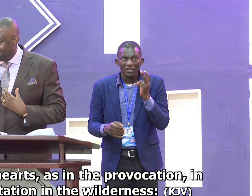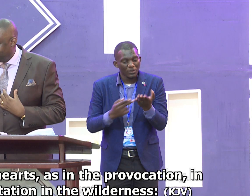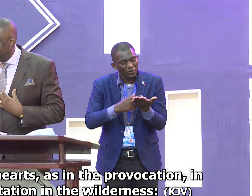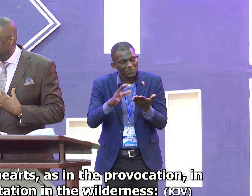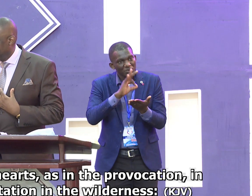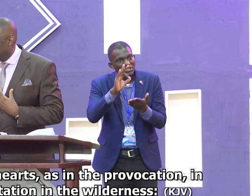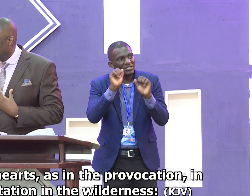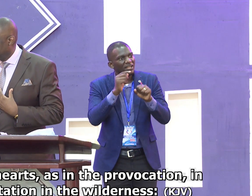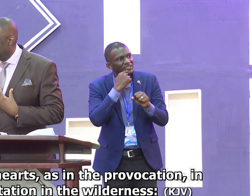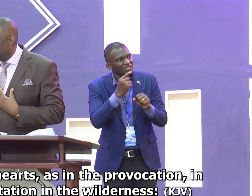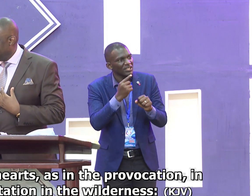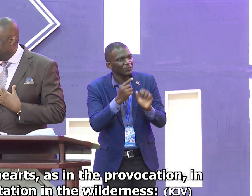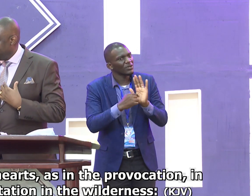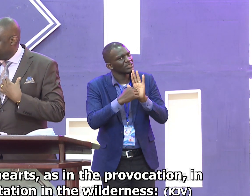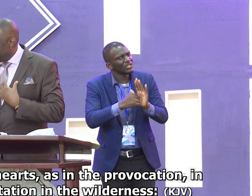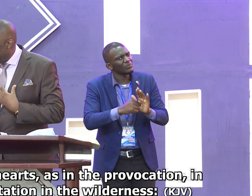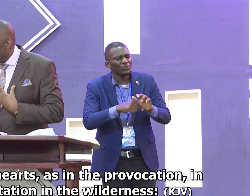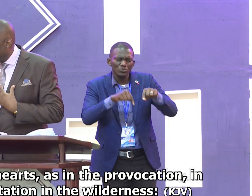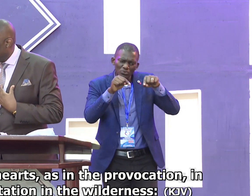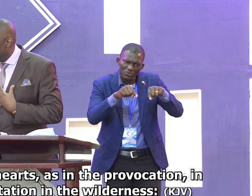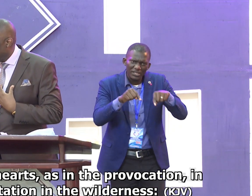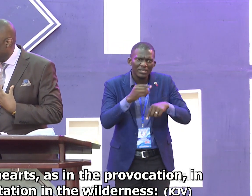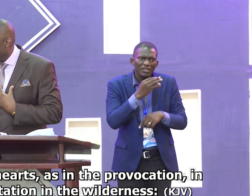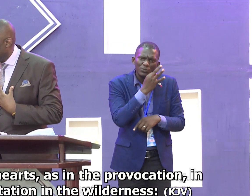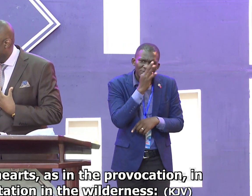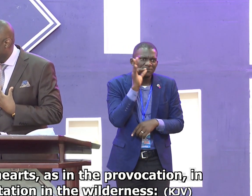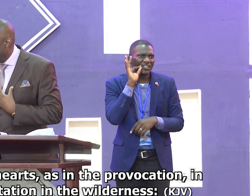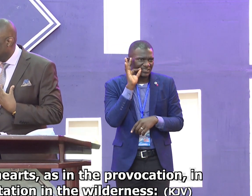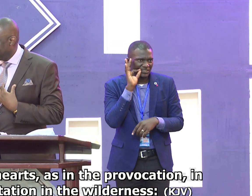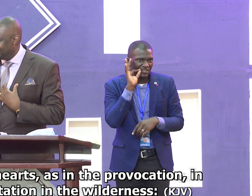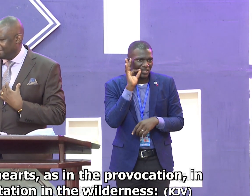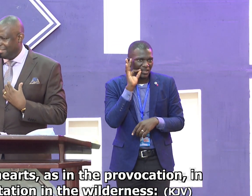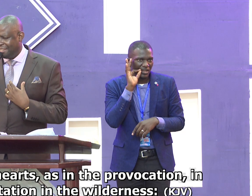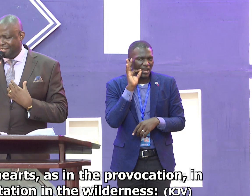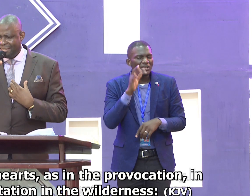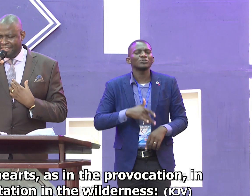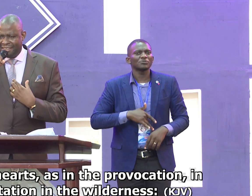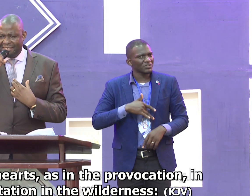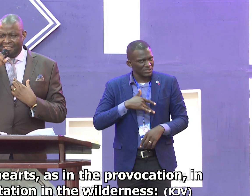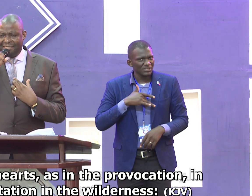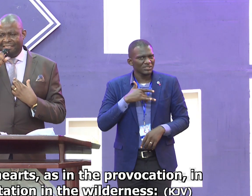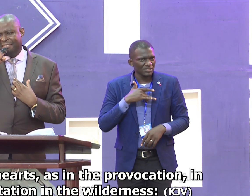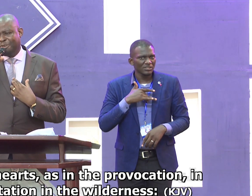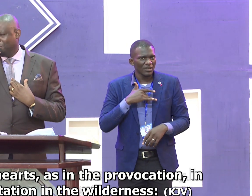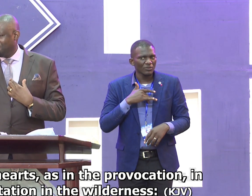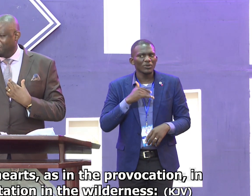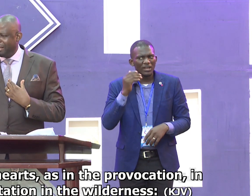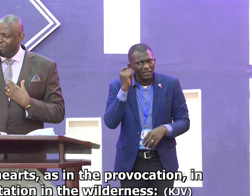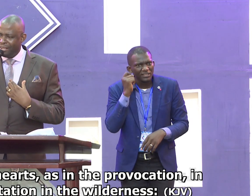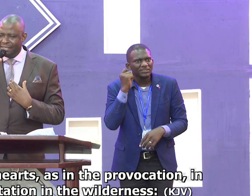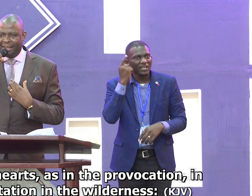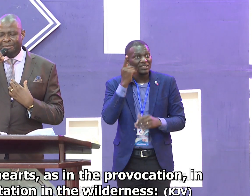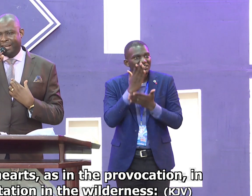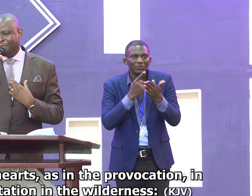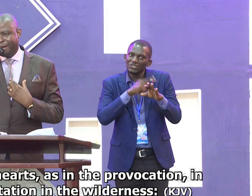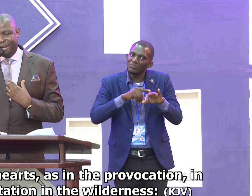walisiibyeko. Today you would have fasted. Nekigweri munda n'okitegeera. It enters into you and you understand it clearly.